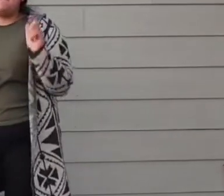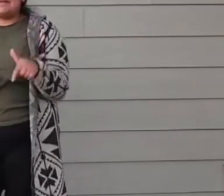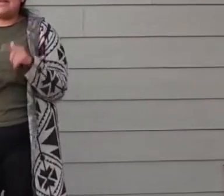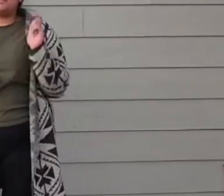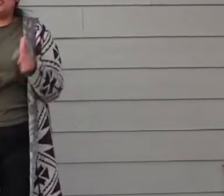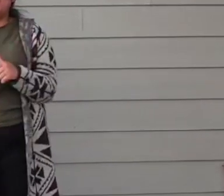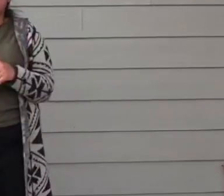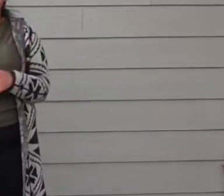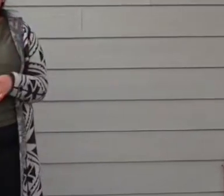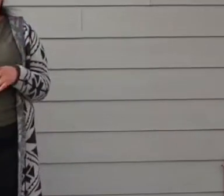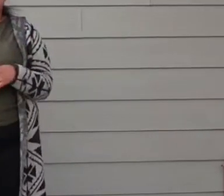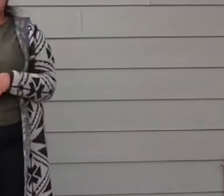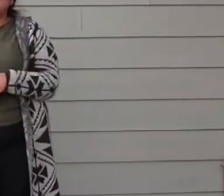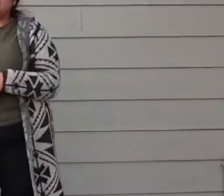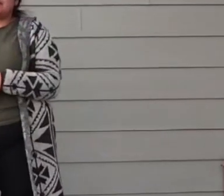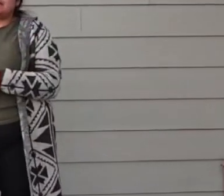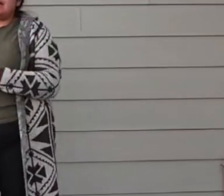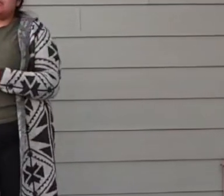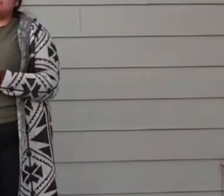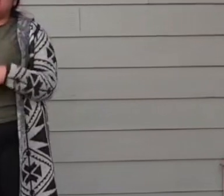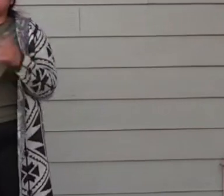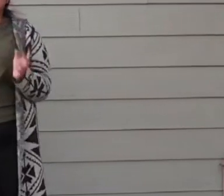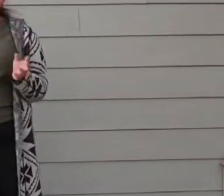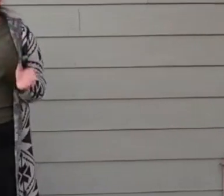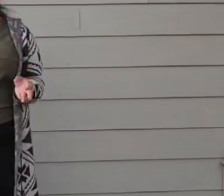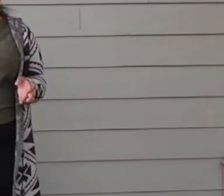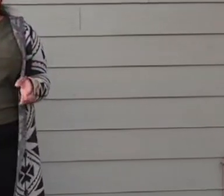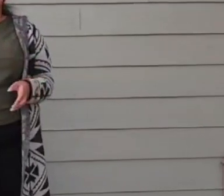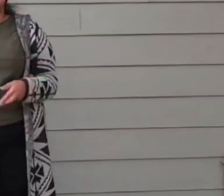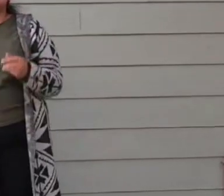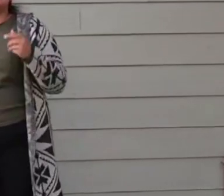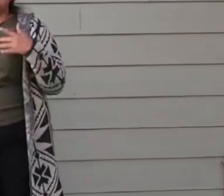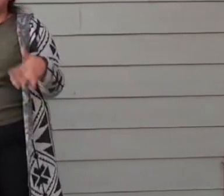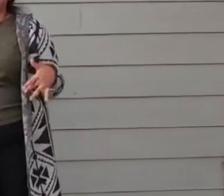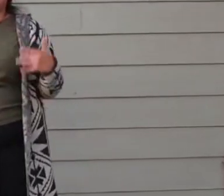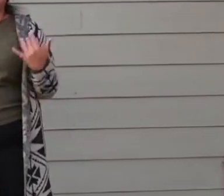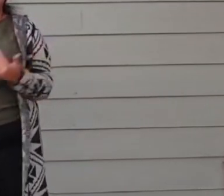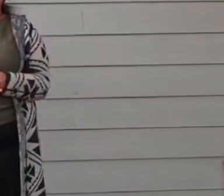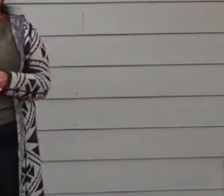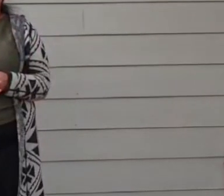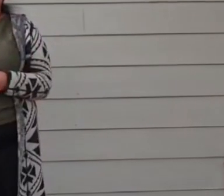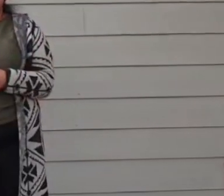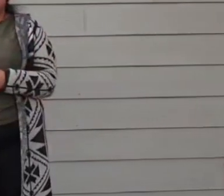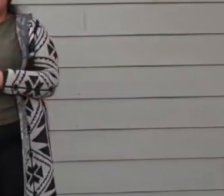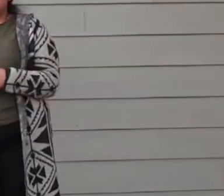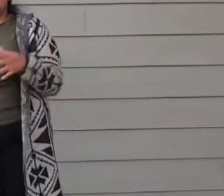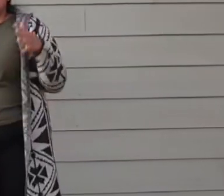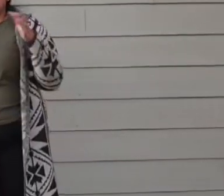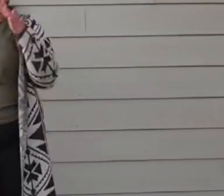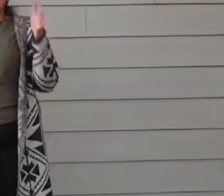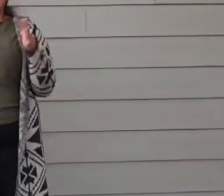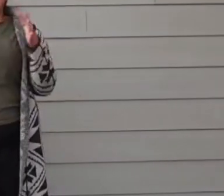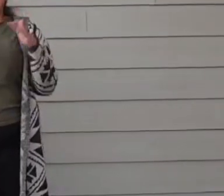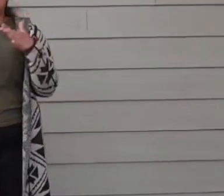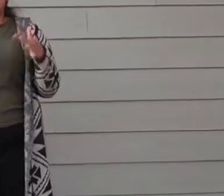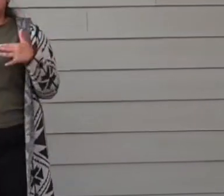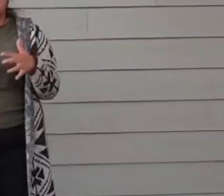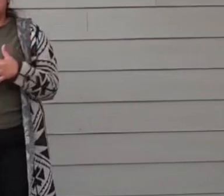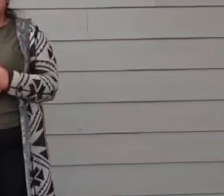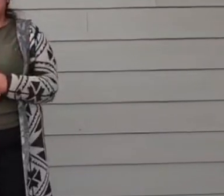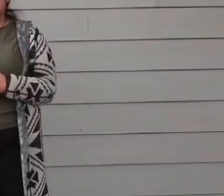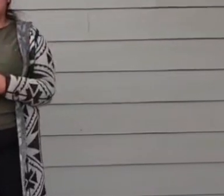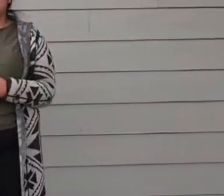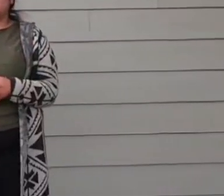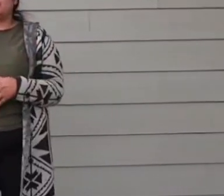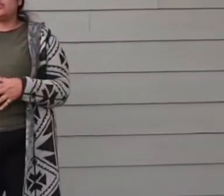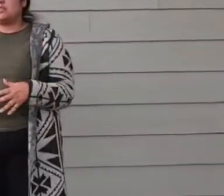this Monday, tomorrow, at Pastor Jason's house from 6 to 7. It's a come and go as you need. No